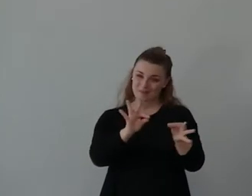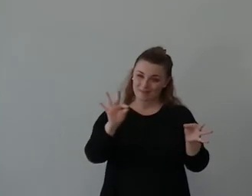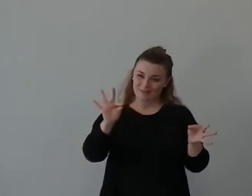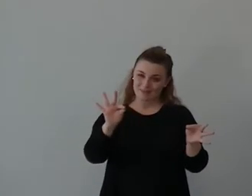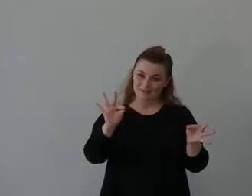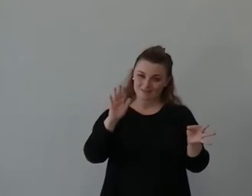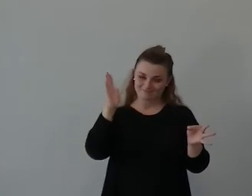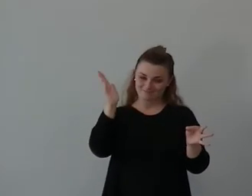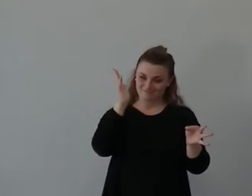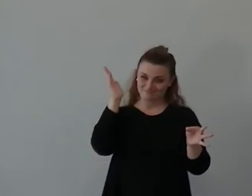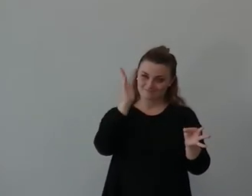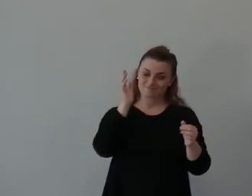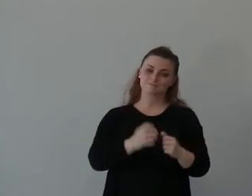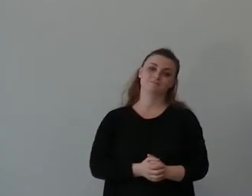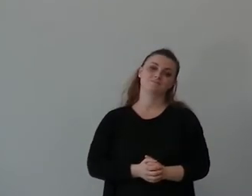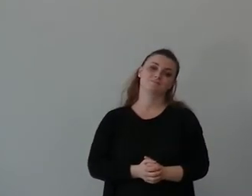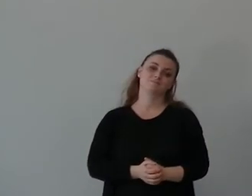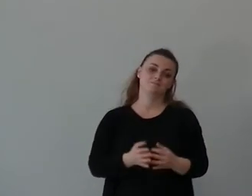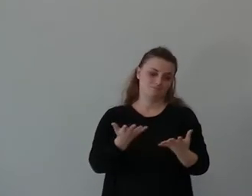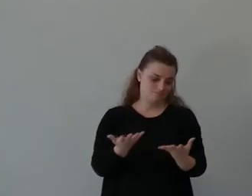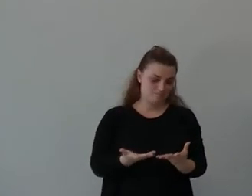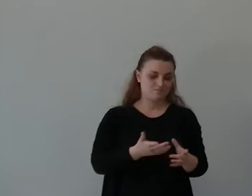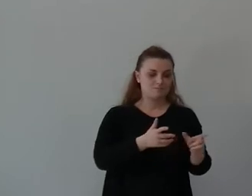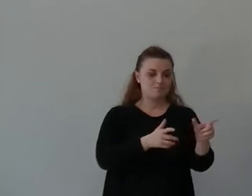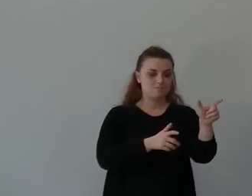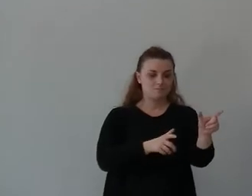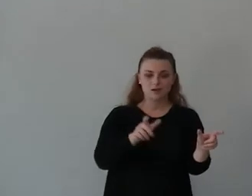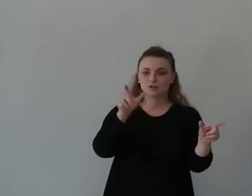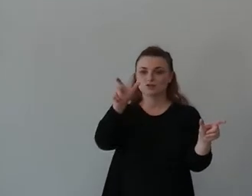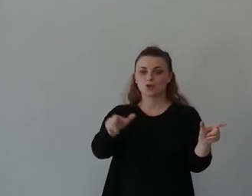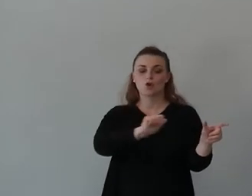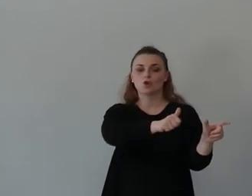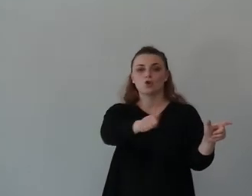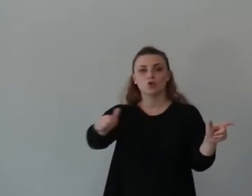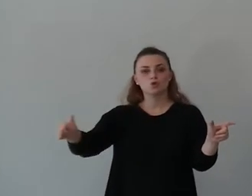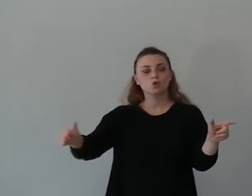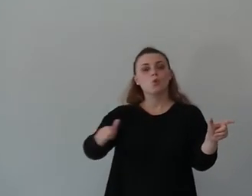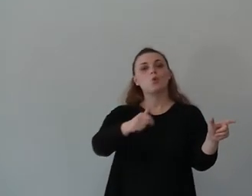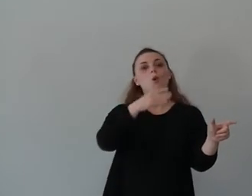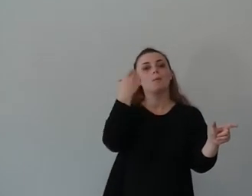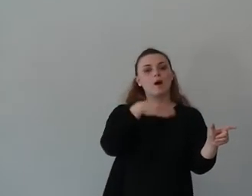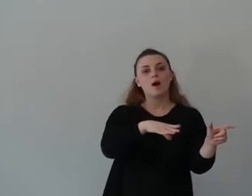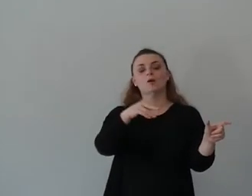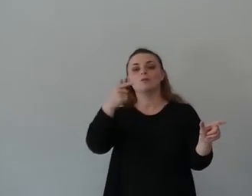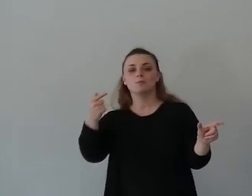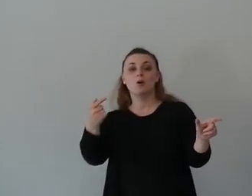Paolo diversi e Timoteo diversi. For me personally, God has